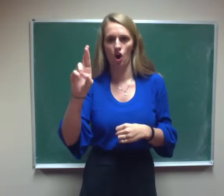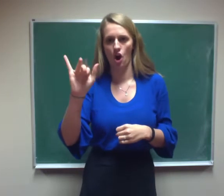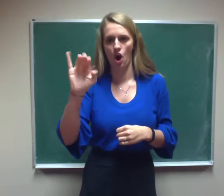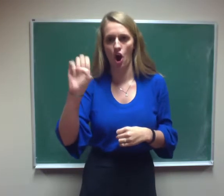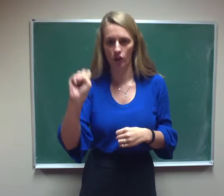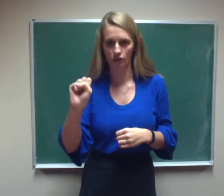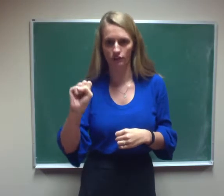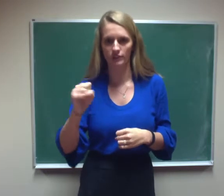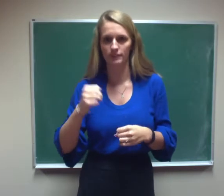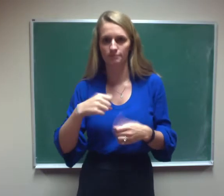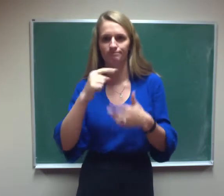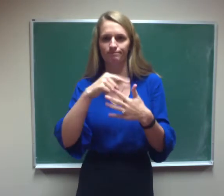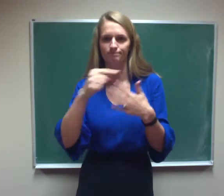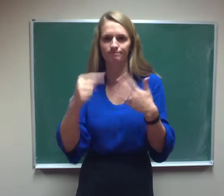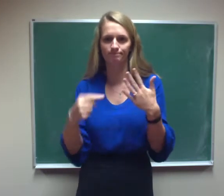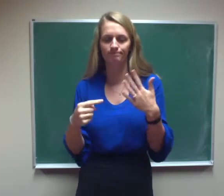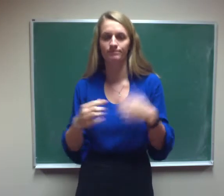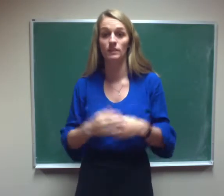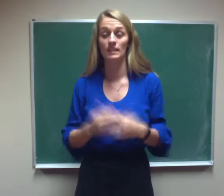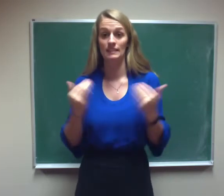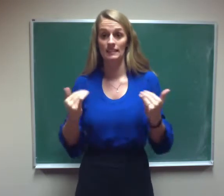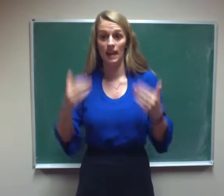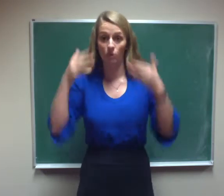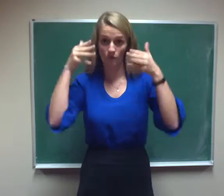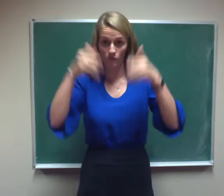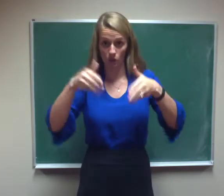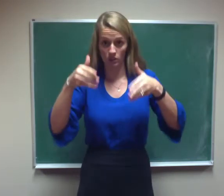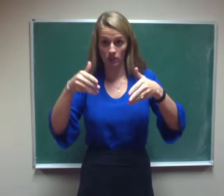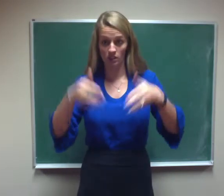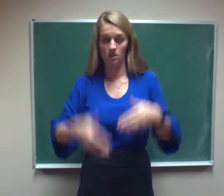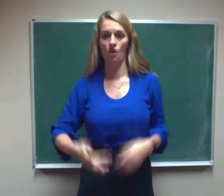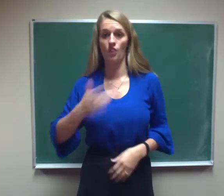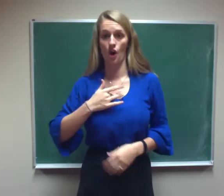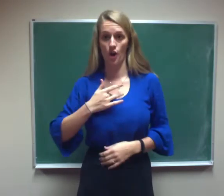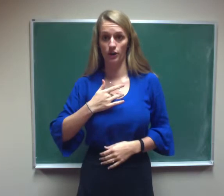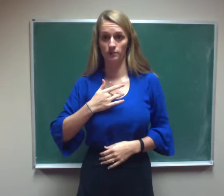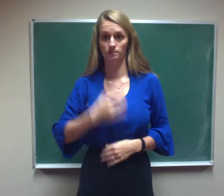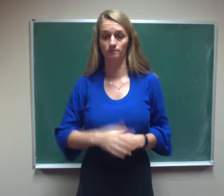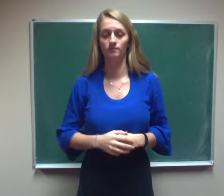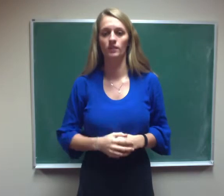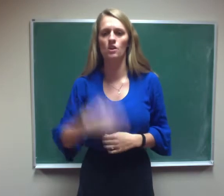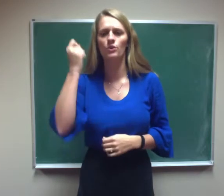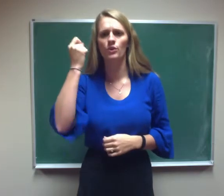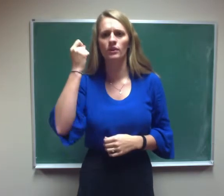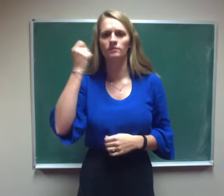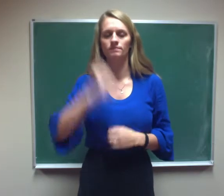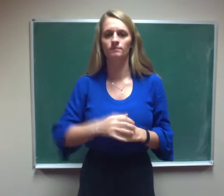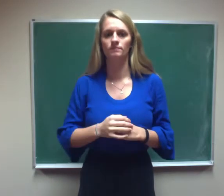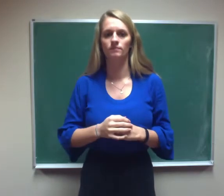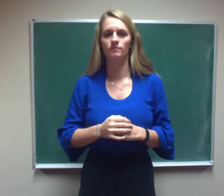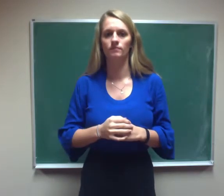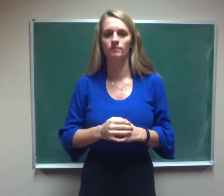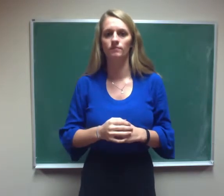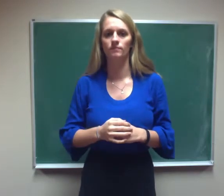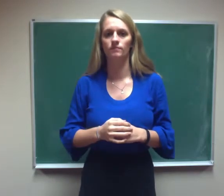going to focus primarily on the heart. In order to understand the heart, we're going to have to understand first of all